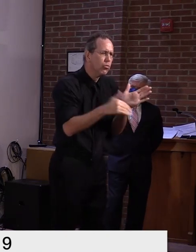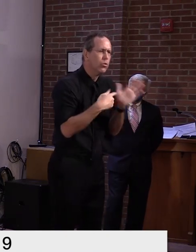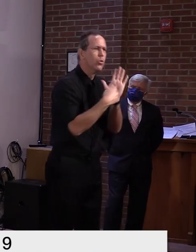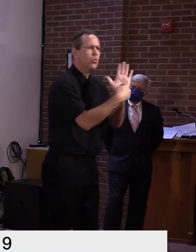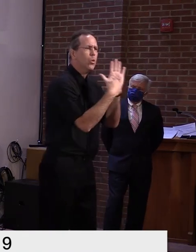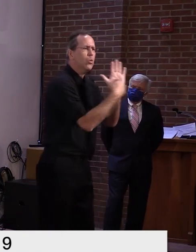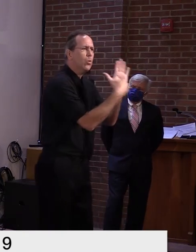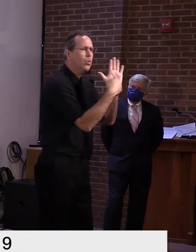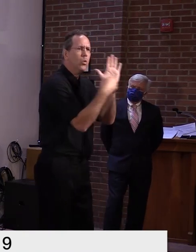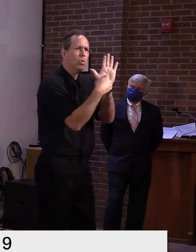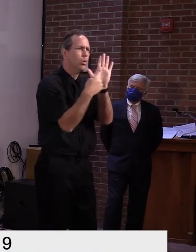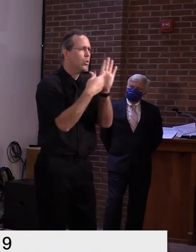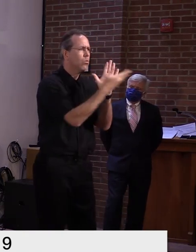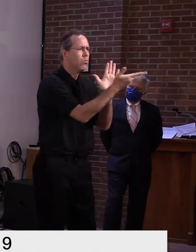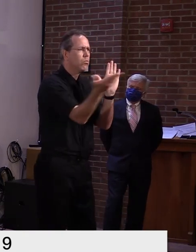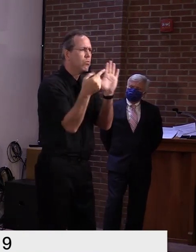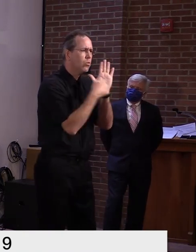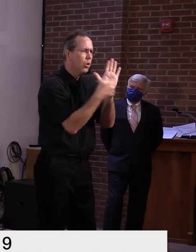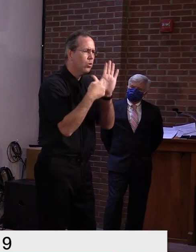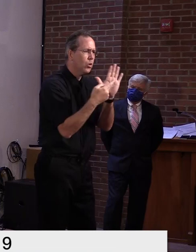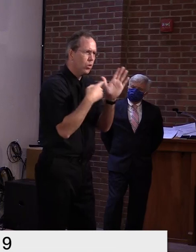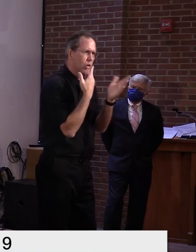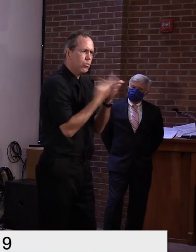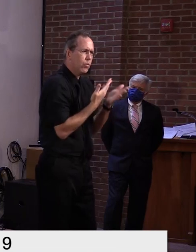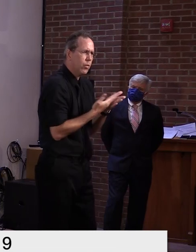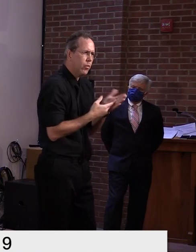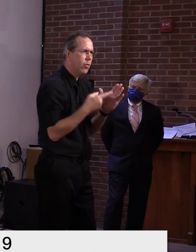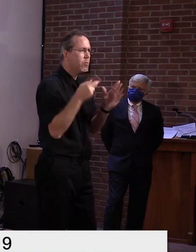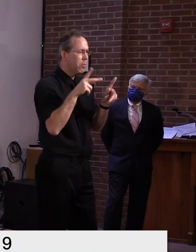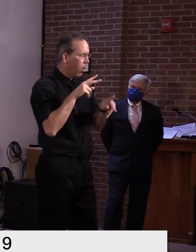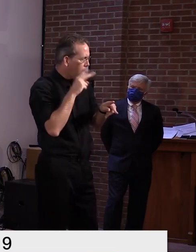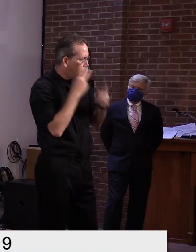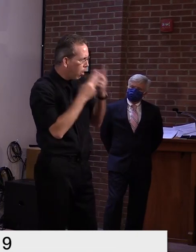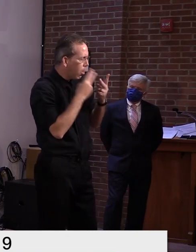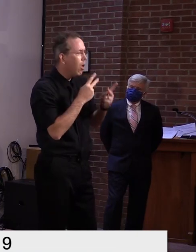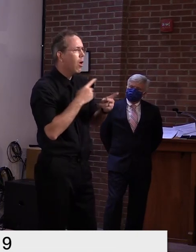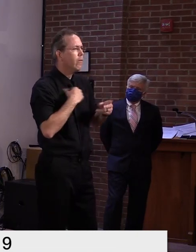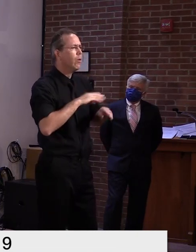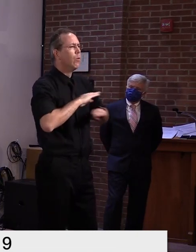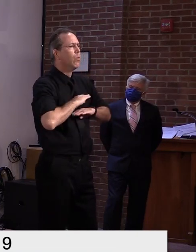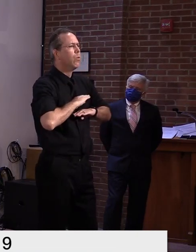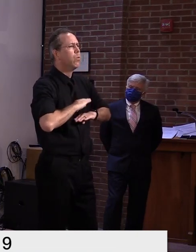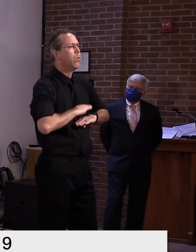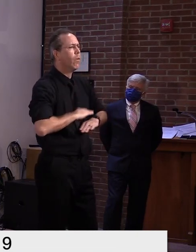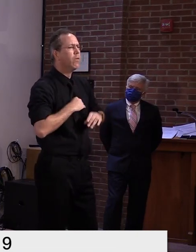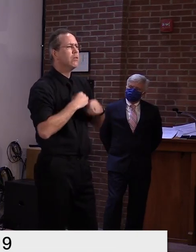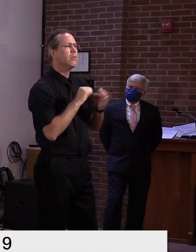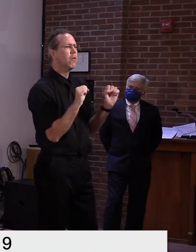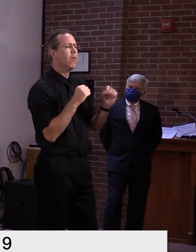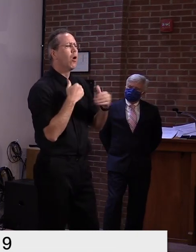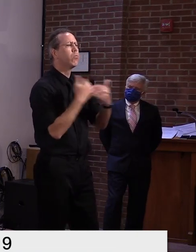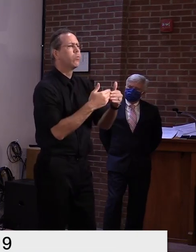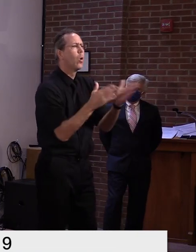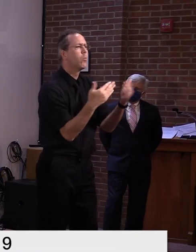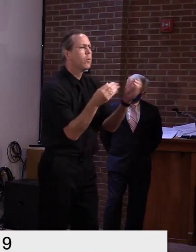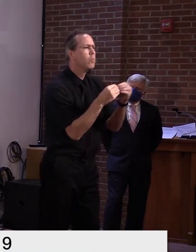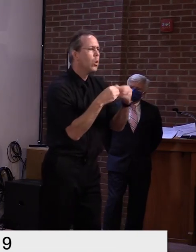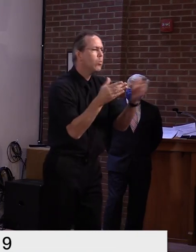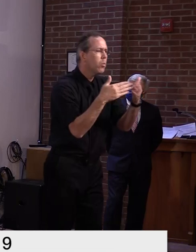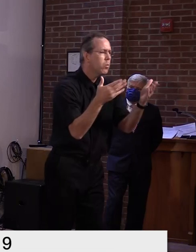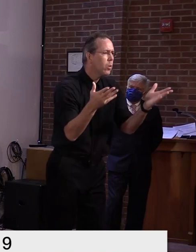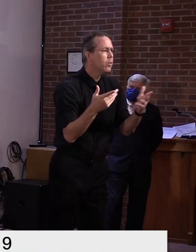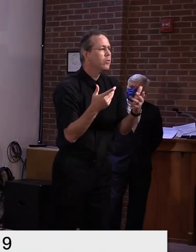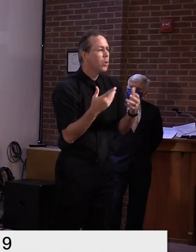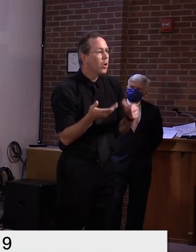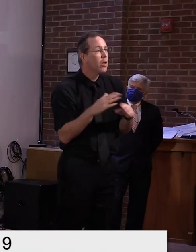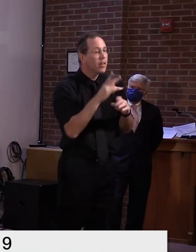to further open up the economy, to further open up in-person instruction in our K through 12 schools and so forth. We have